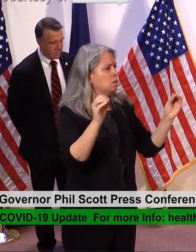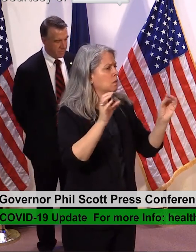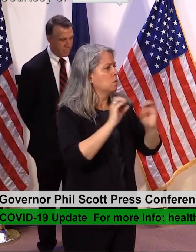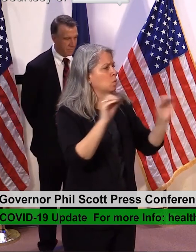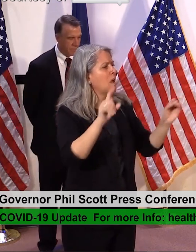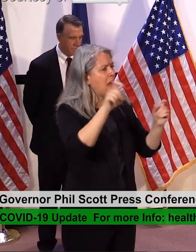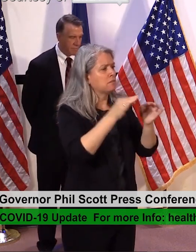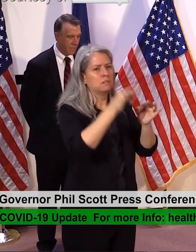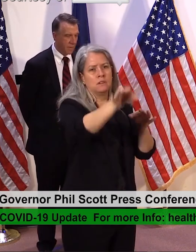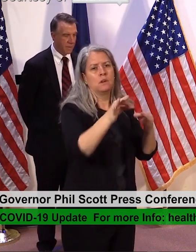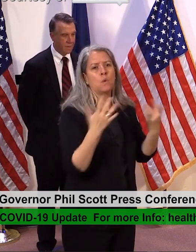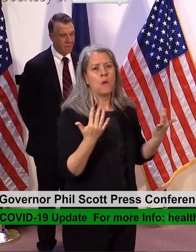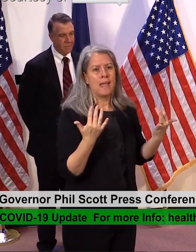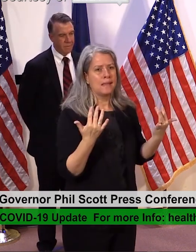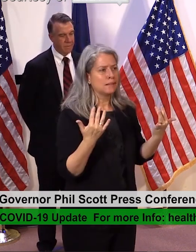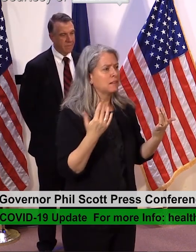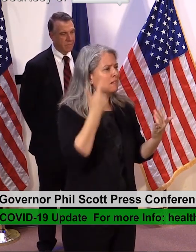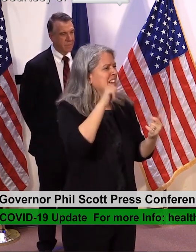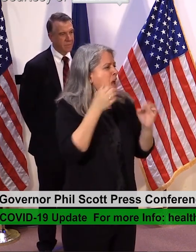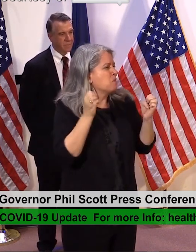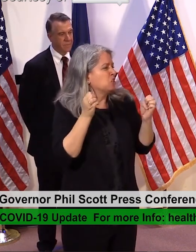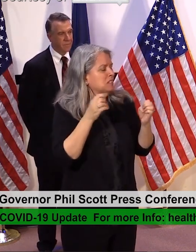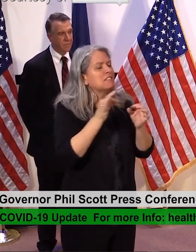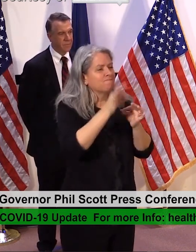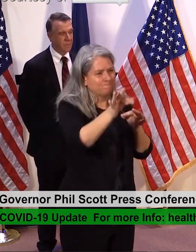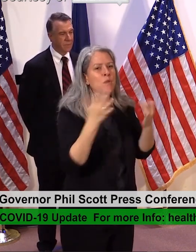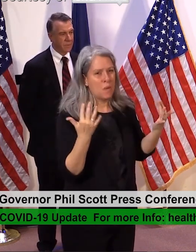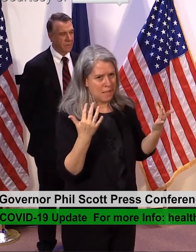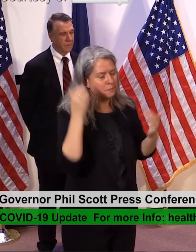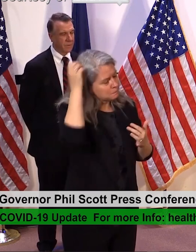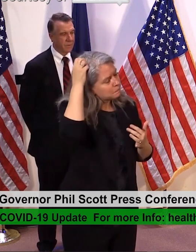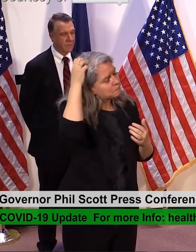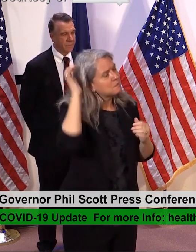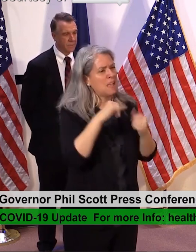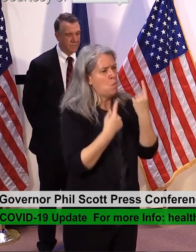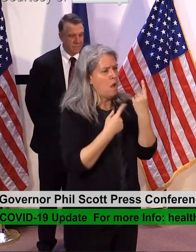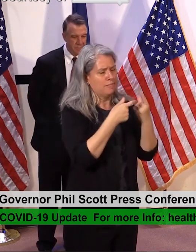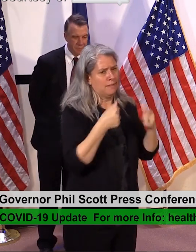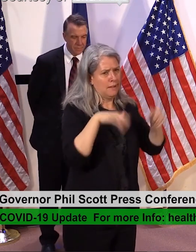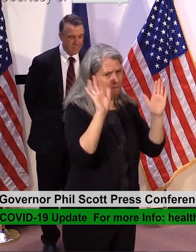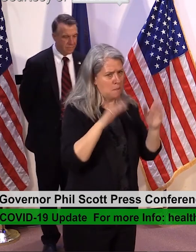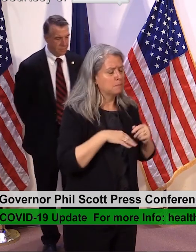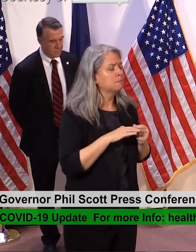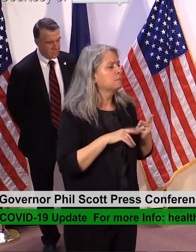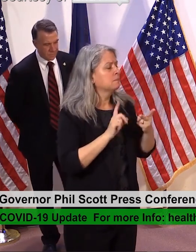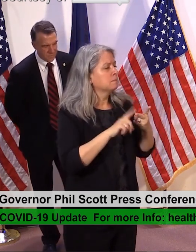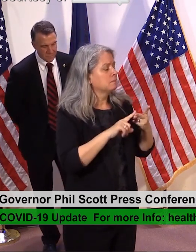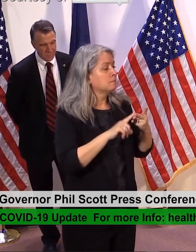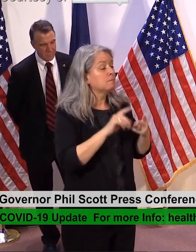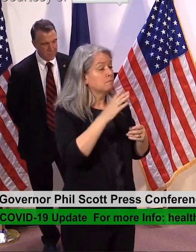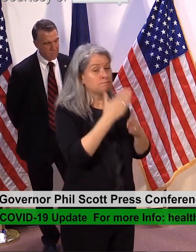to occur. So that's in the short term. In the long term, some of them will be adapting some